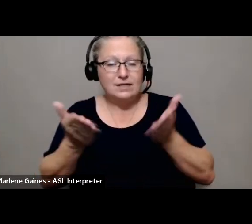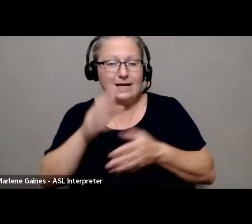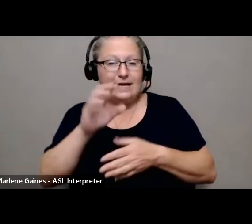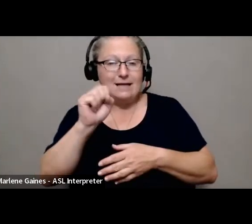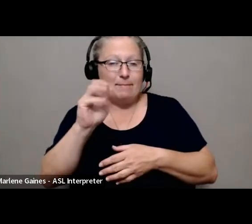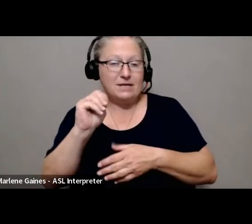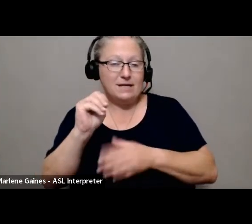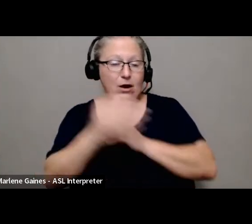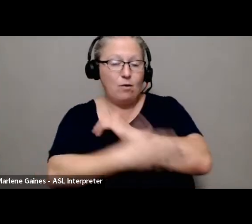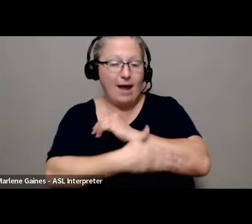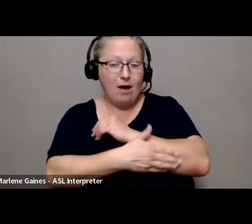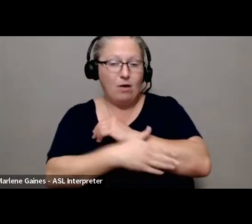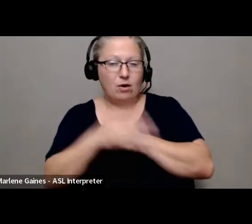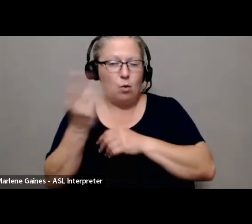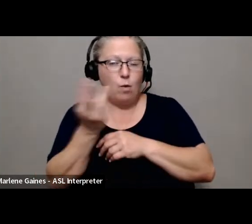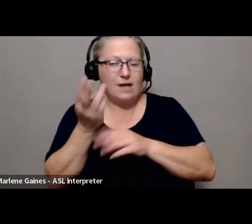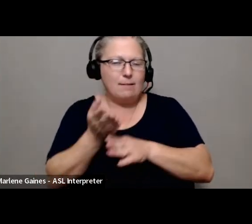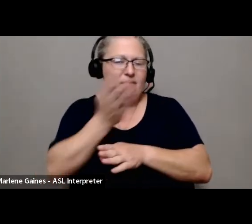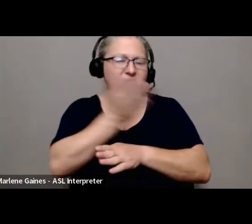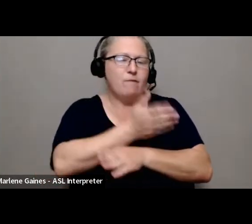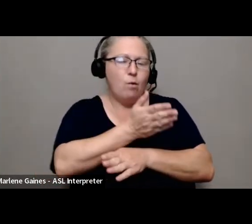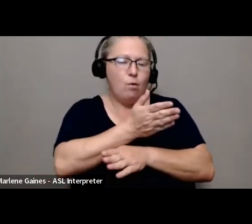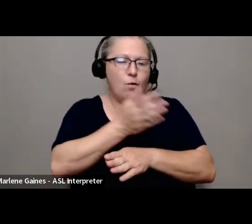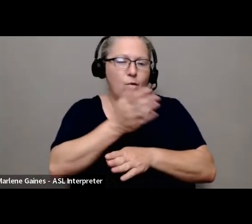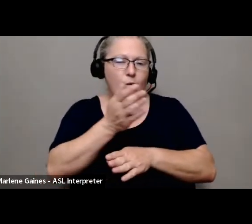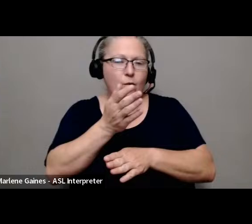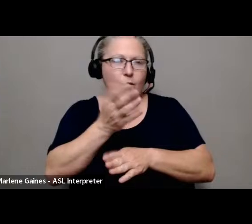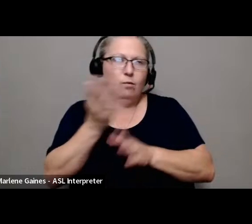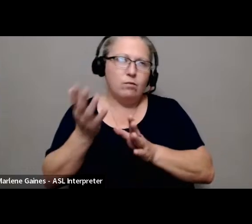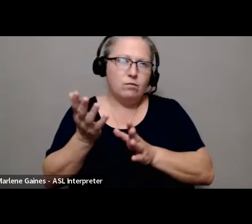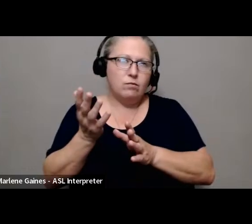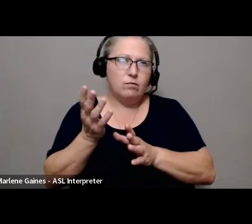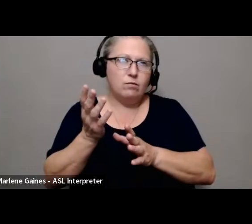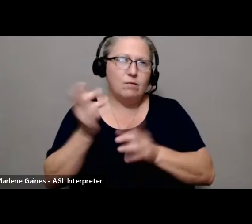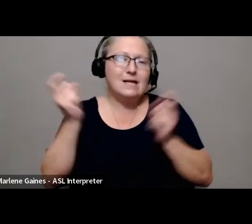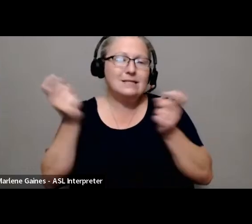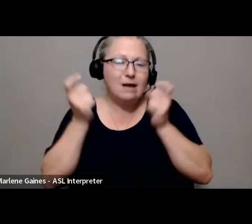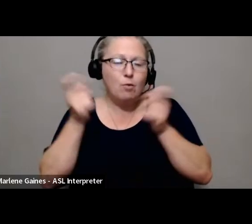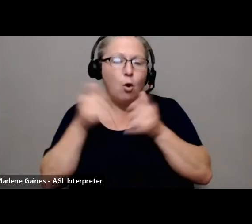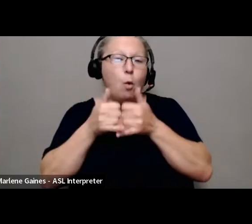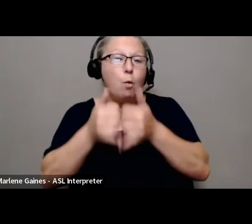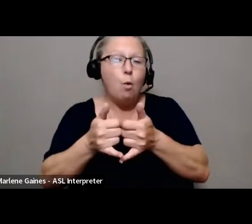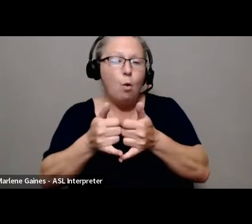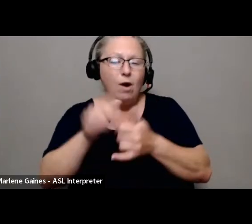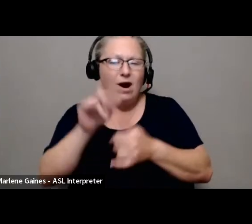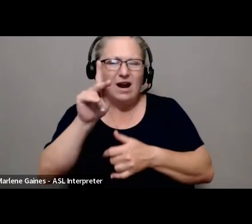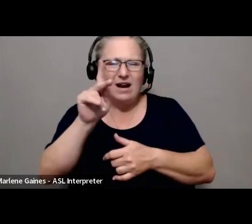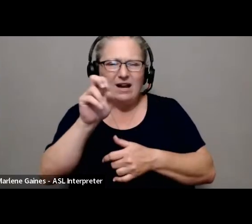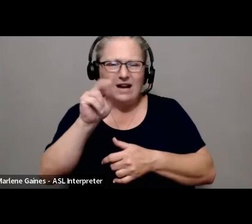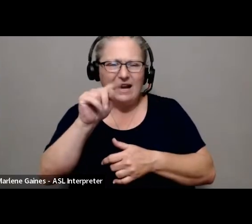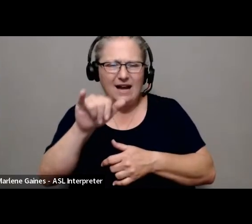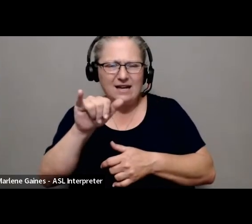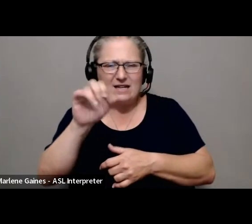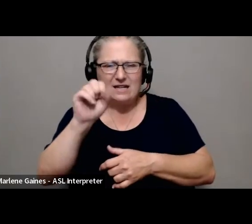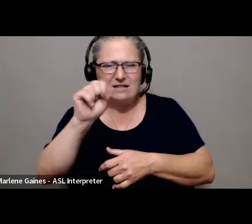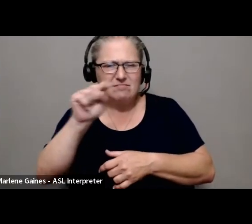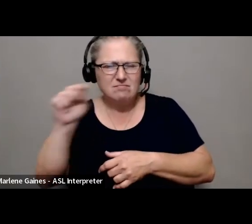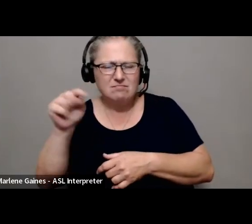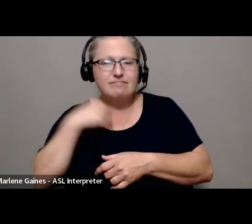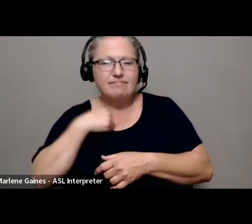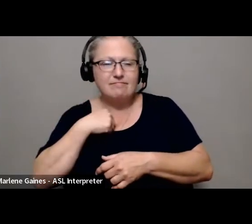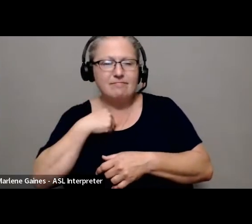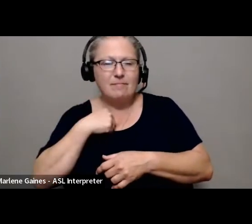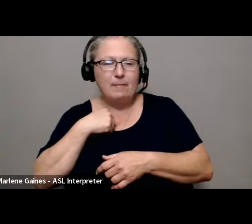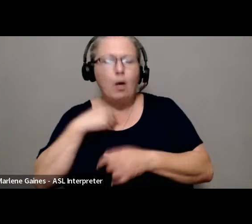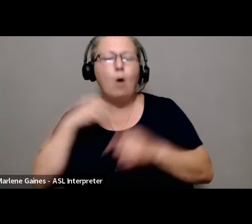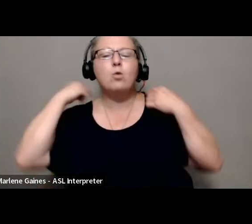was the Wednesday before, actually it was a ceremony awarding Kente stoles. And I actually got to put the